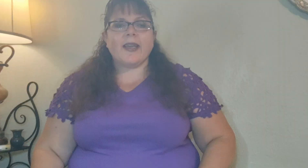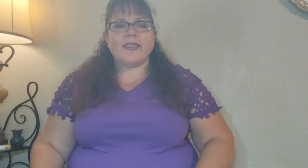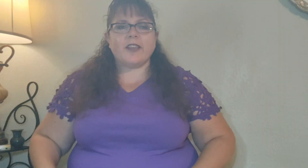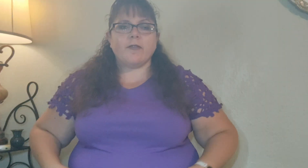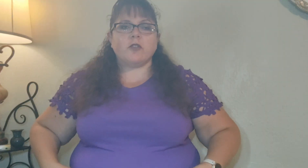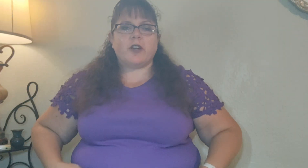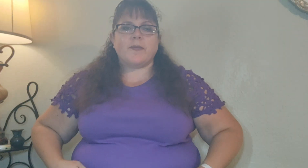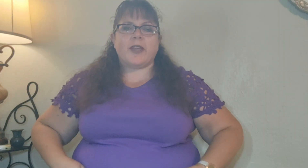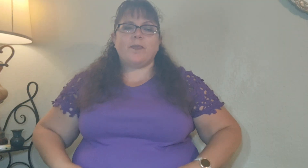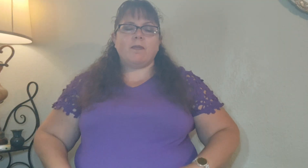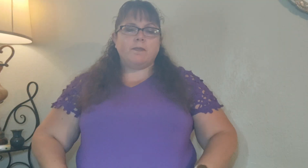Hi, thank you for joining me.